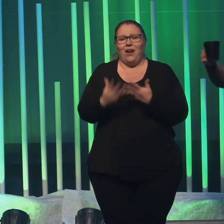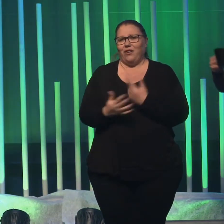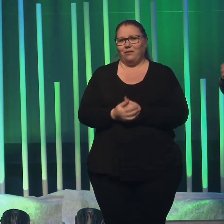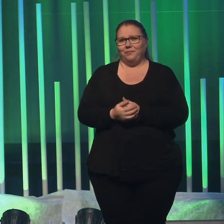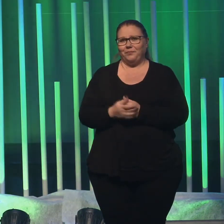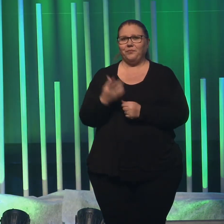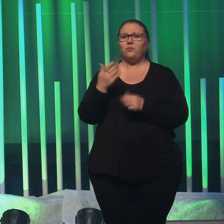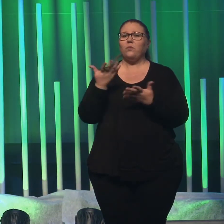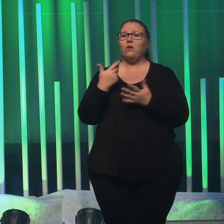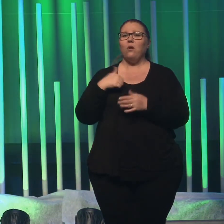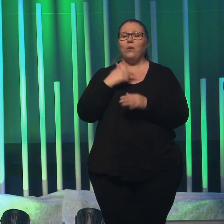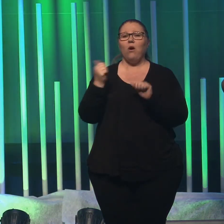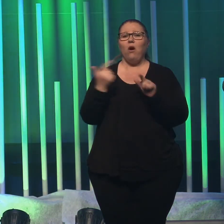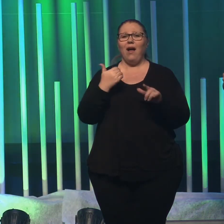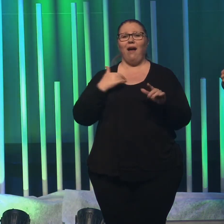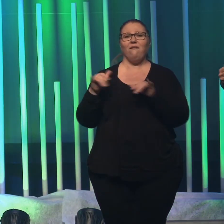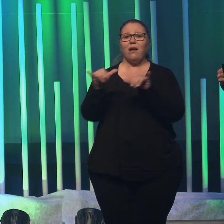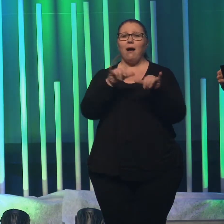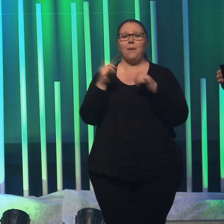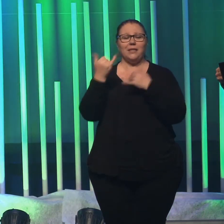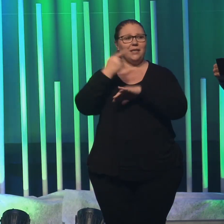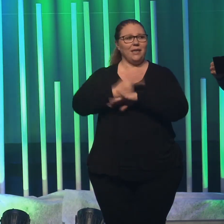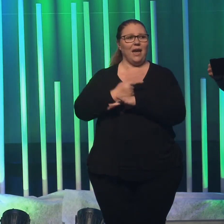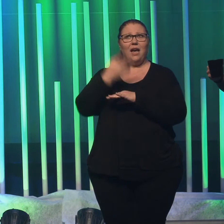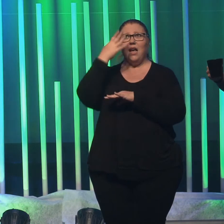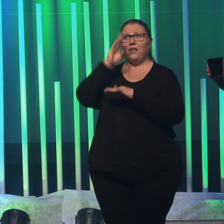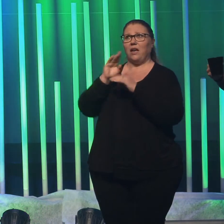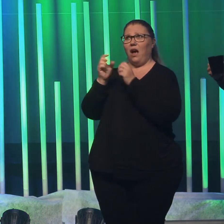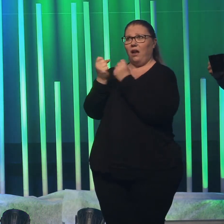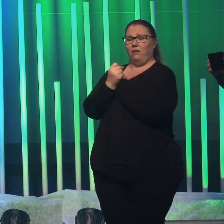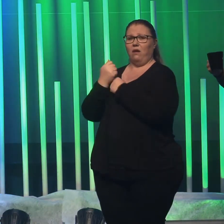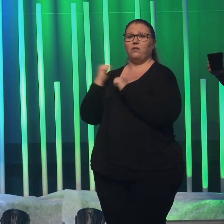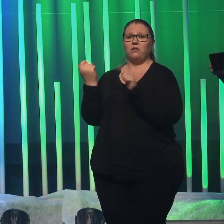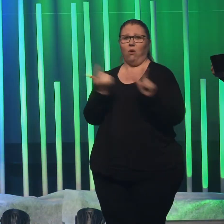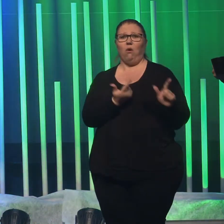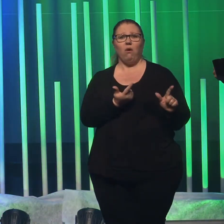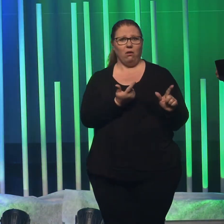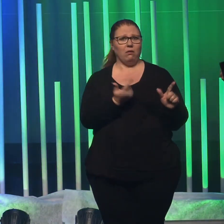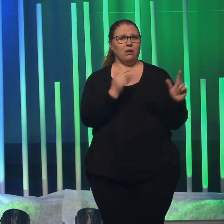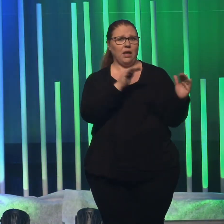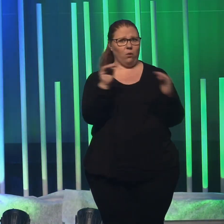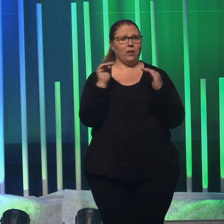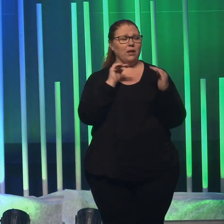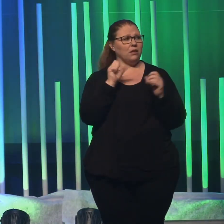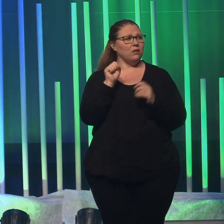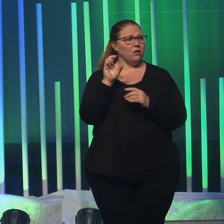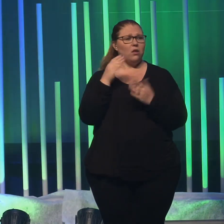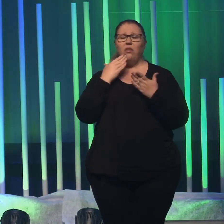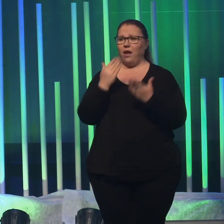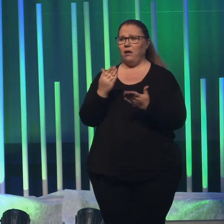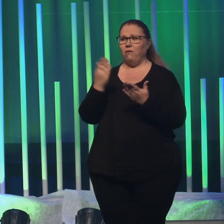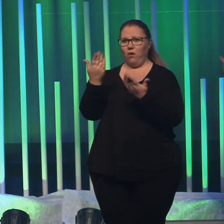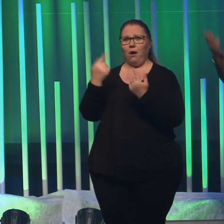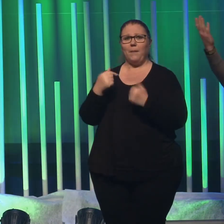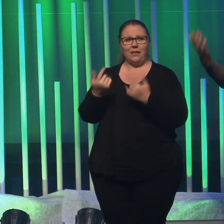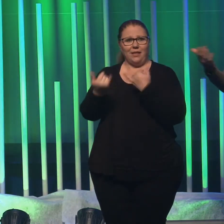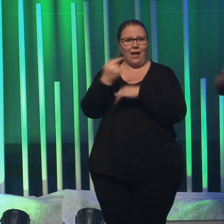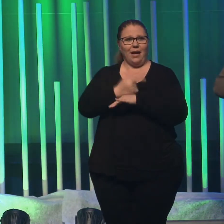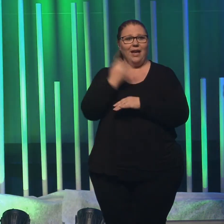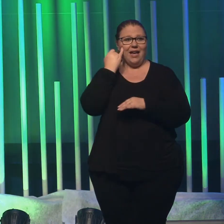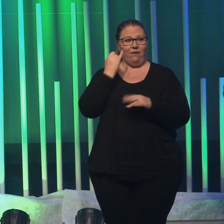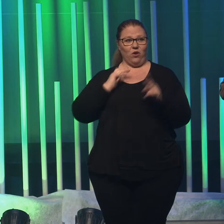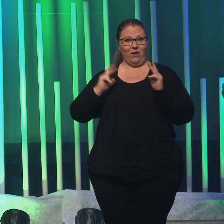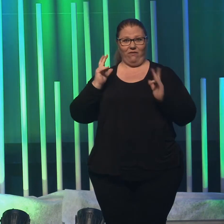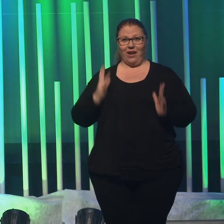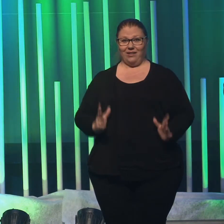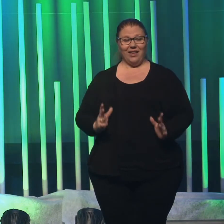have in common today is we are loved by the one who loves all of us equally. So thank you for being here today. If you are a